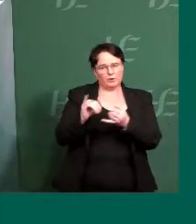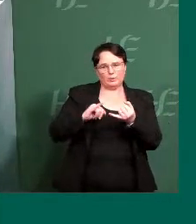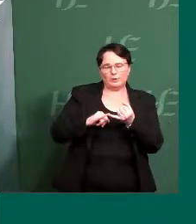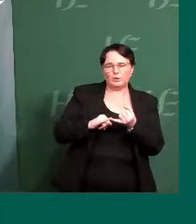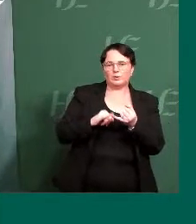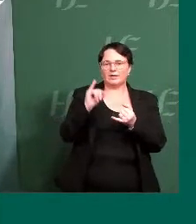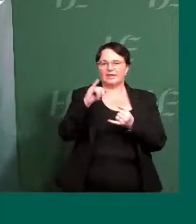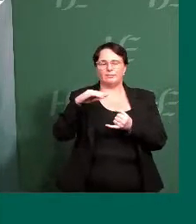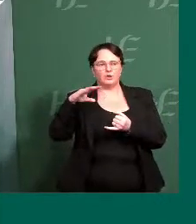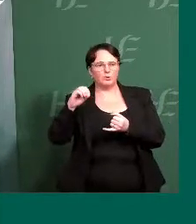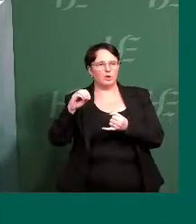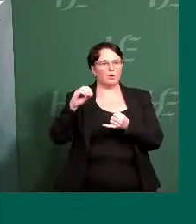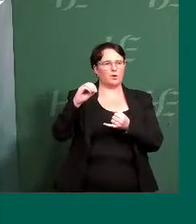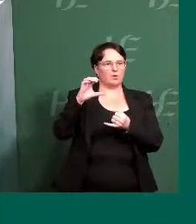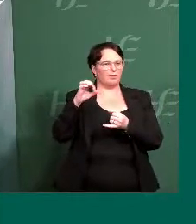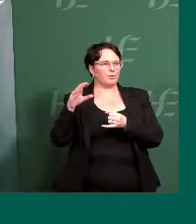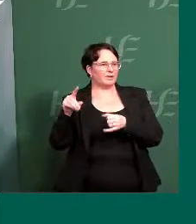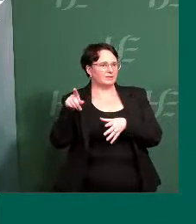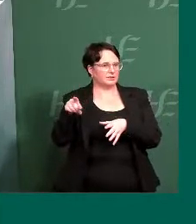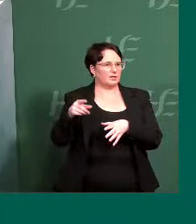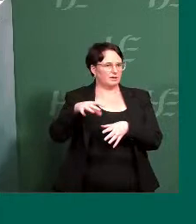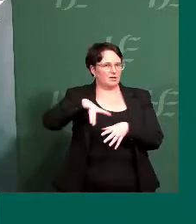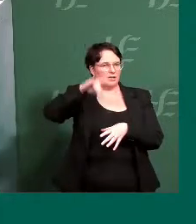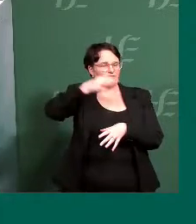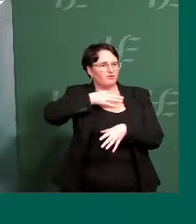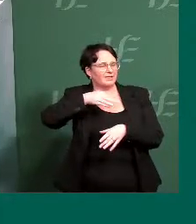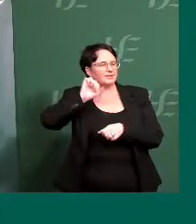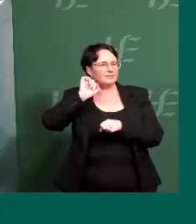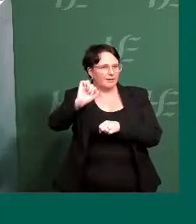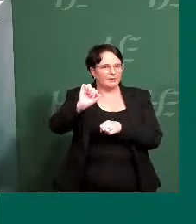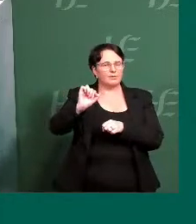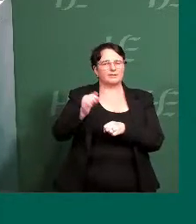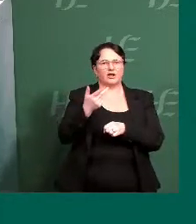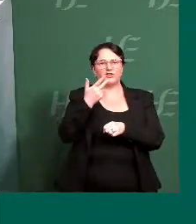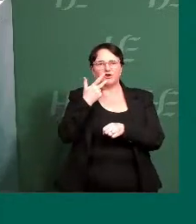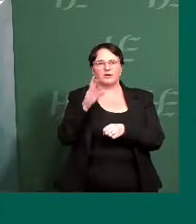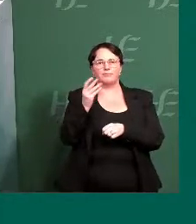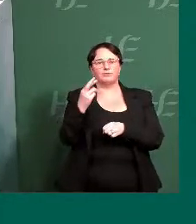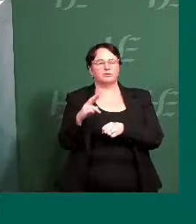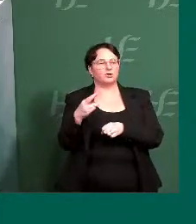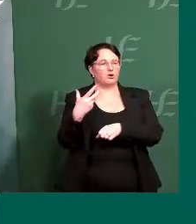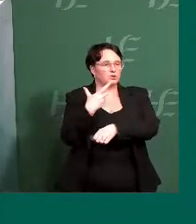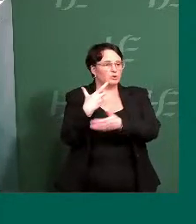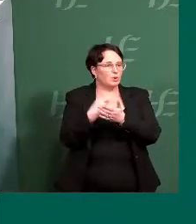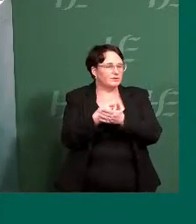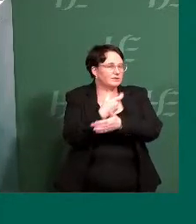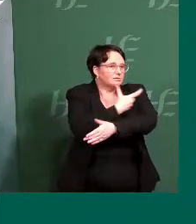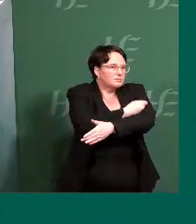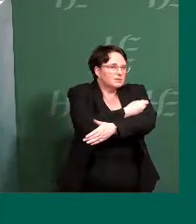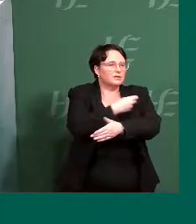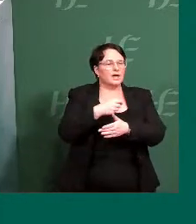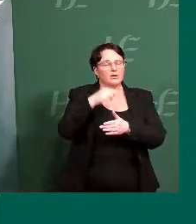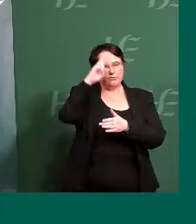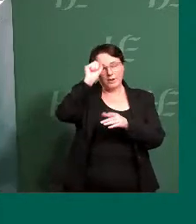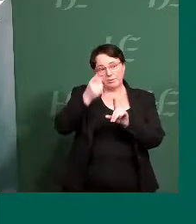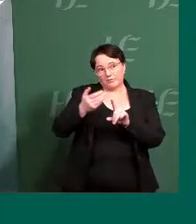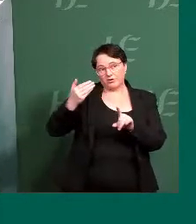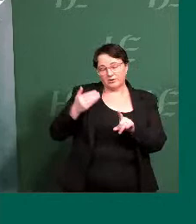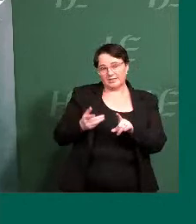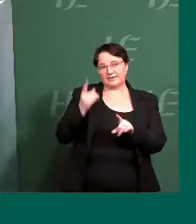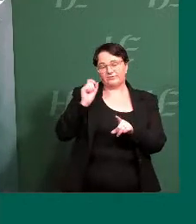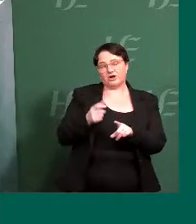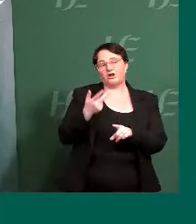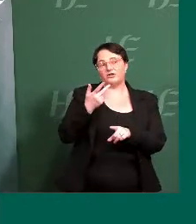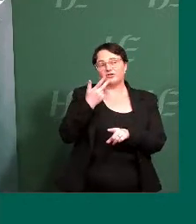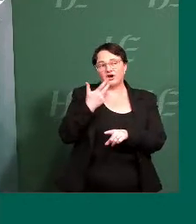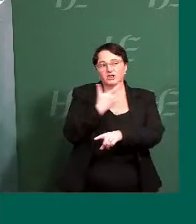immunocompromised in the first round, over 100,000. They will now get their dose, their booster dose You may recall that initially they had their third dose,